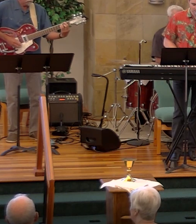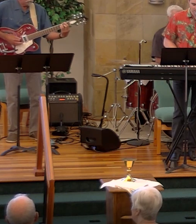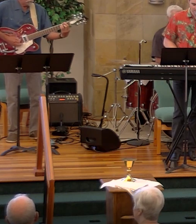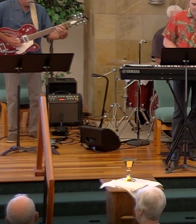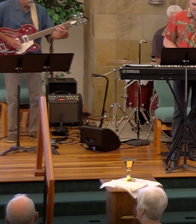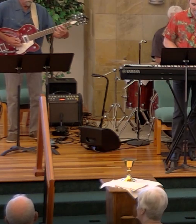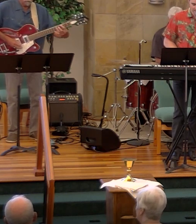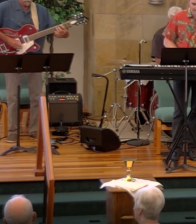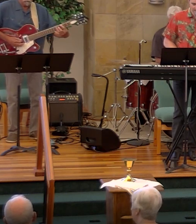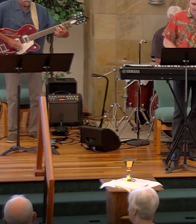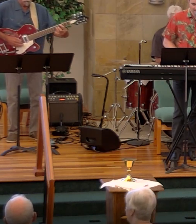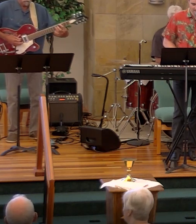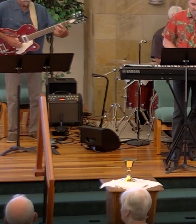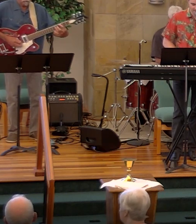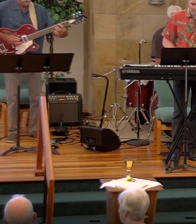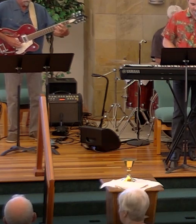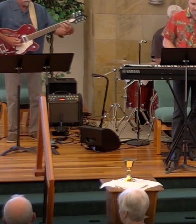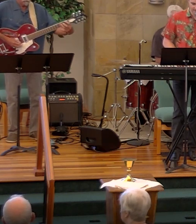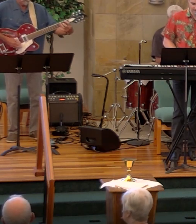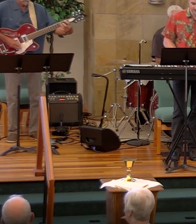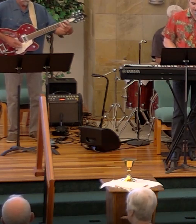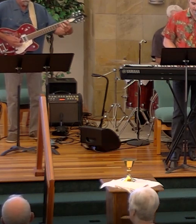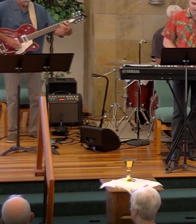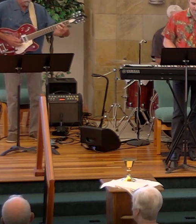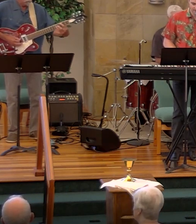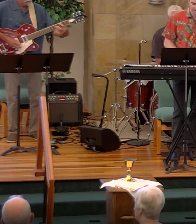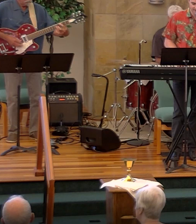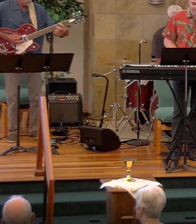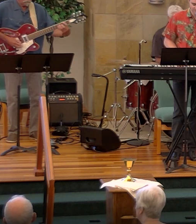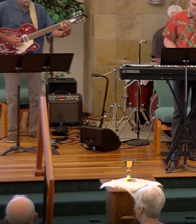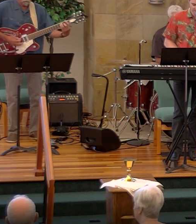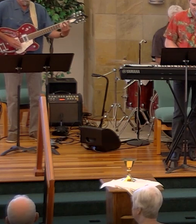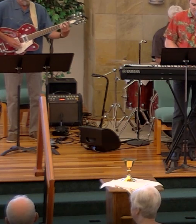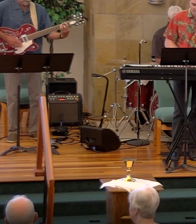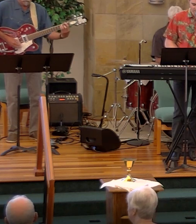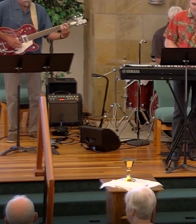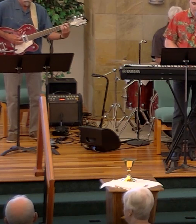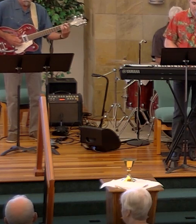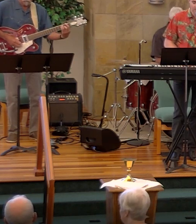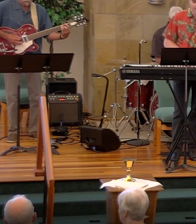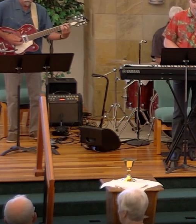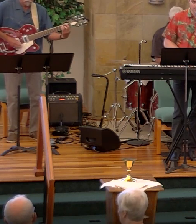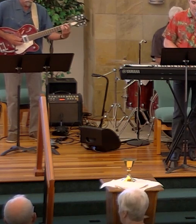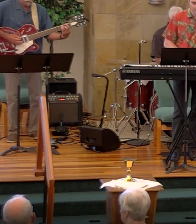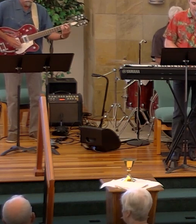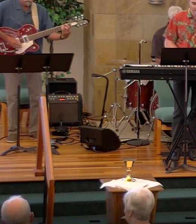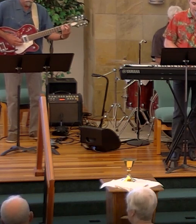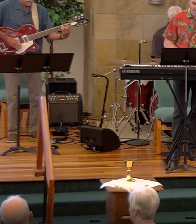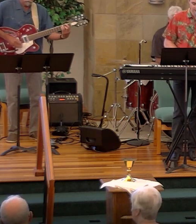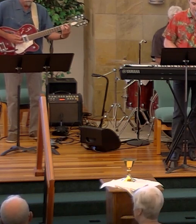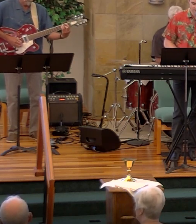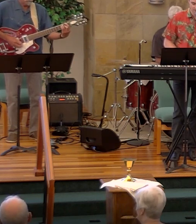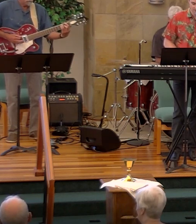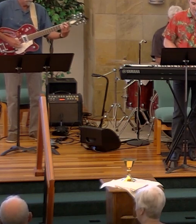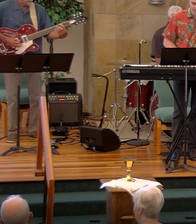You are my God, and I will ever praise you. Oh